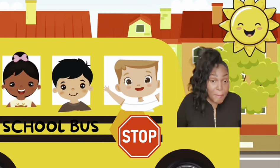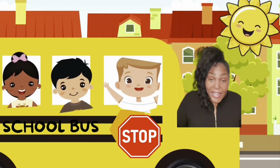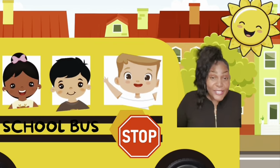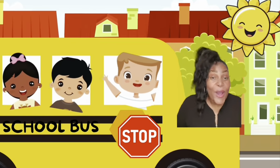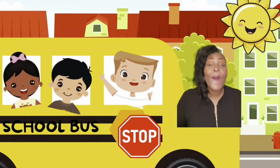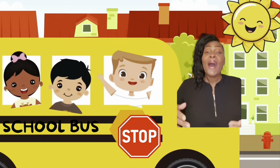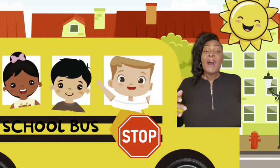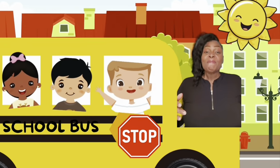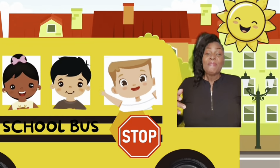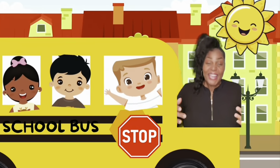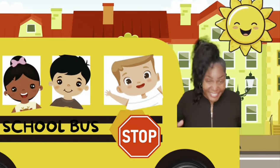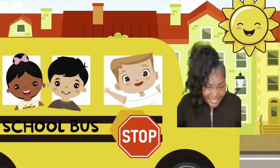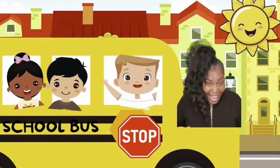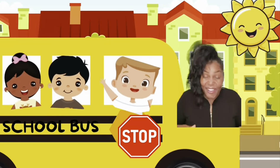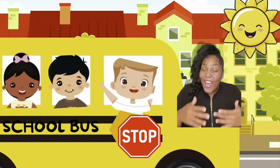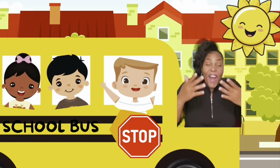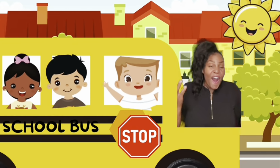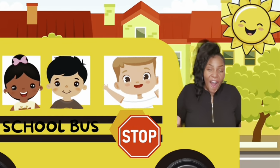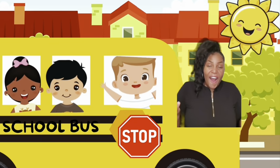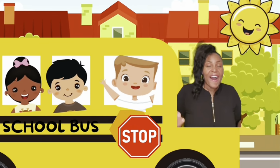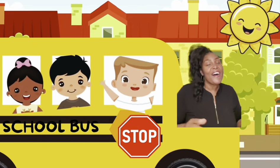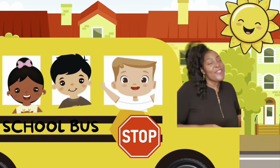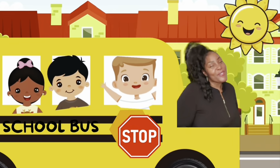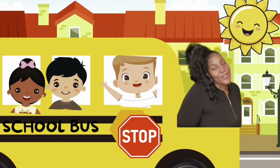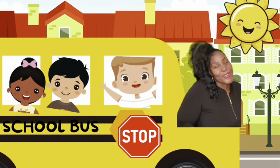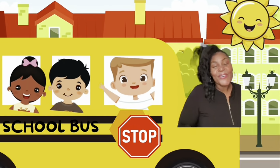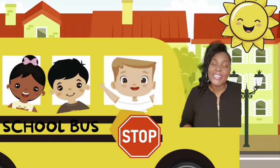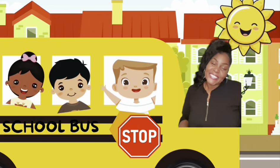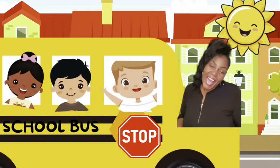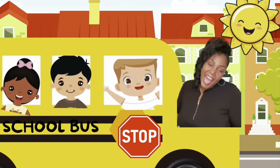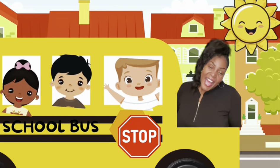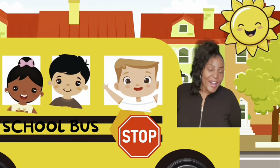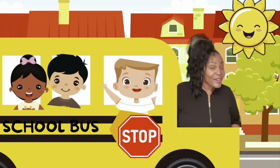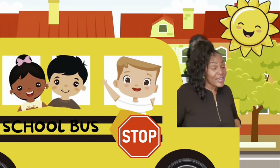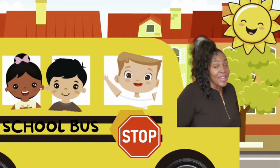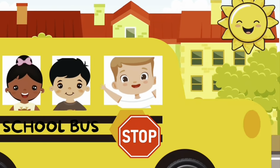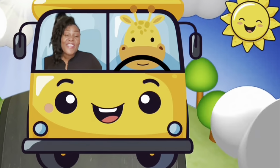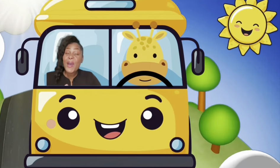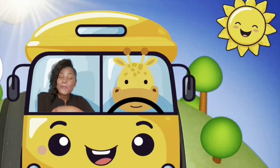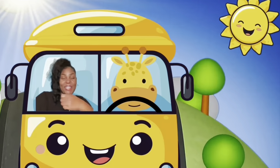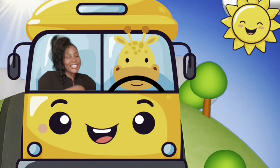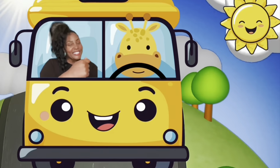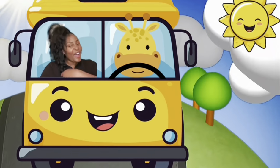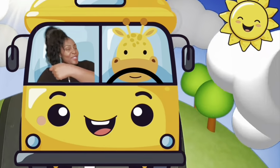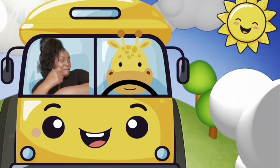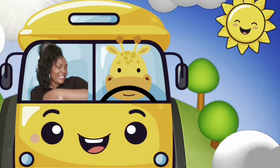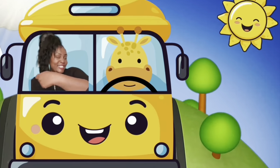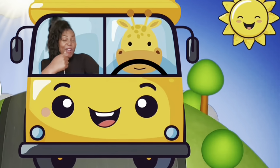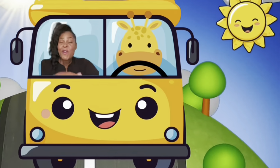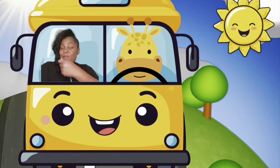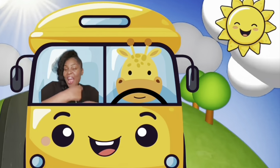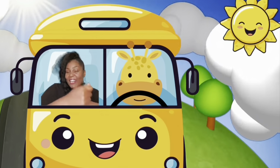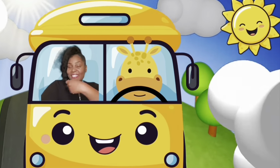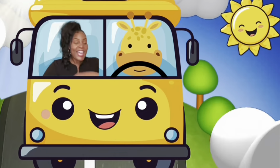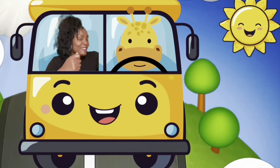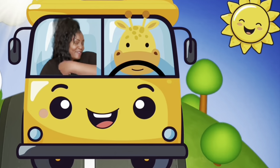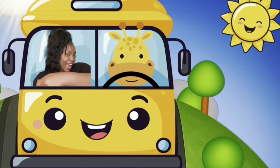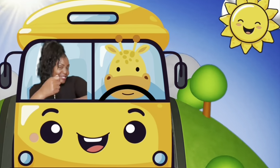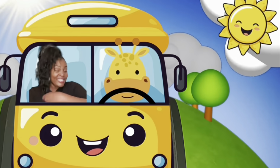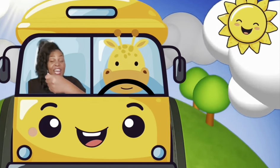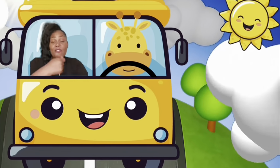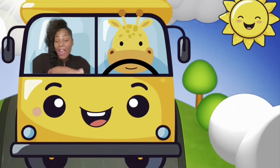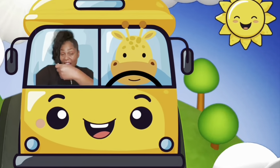People on the bus go up and down all through the town. The wheels on the bus go round